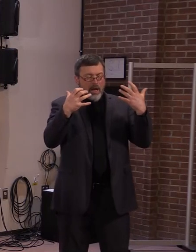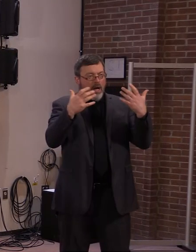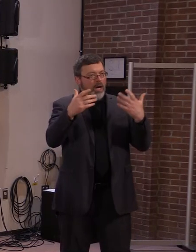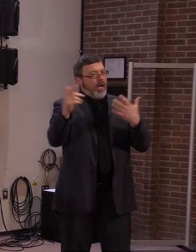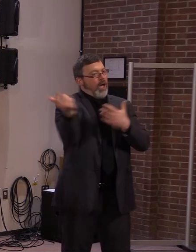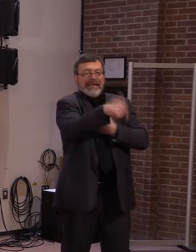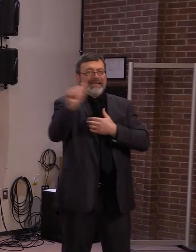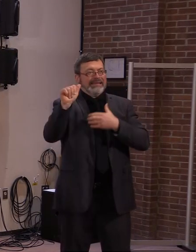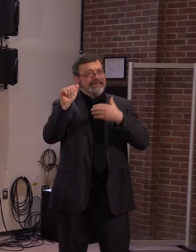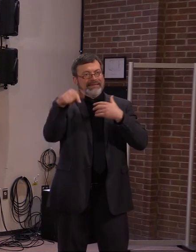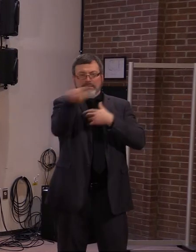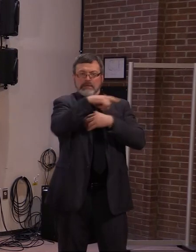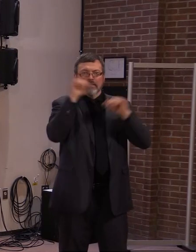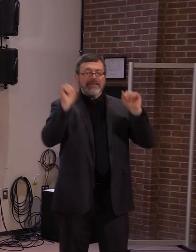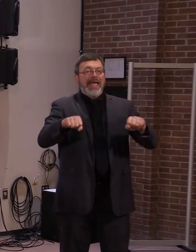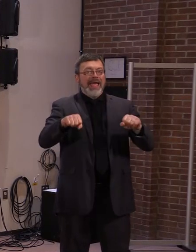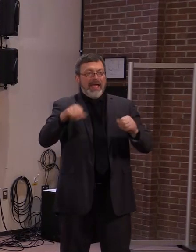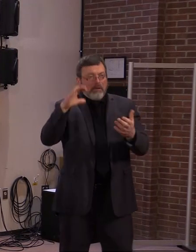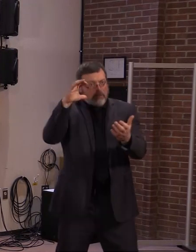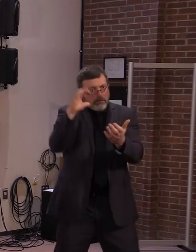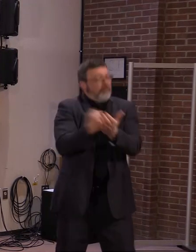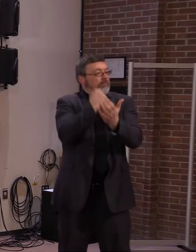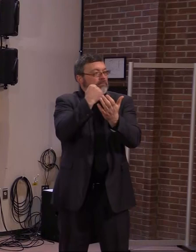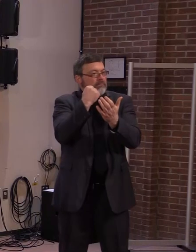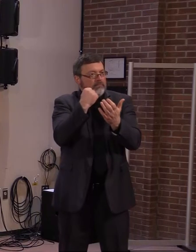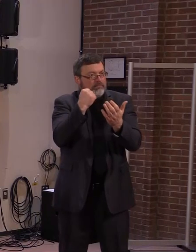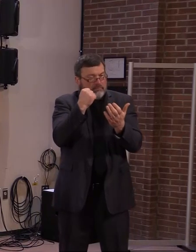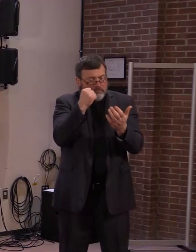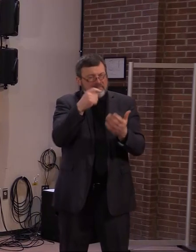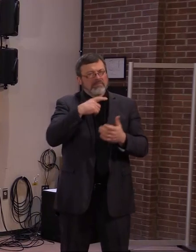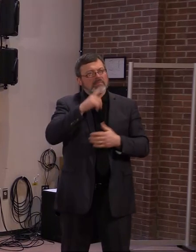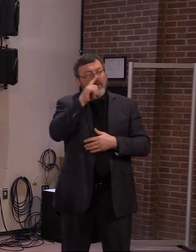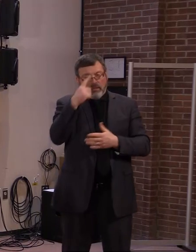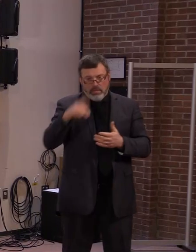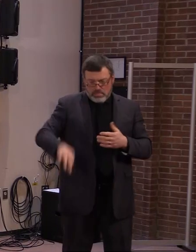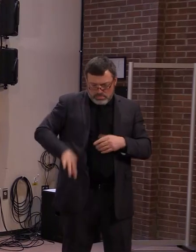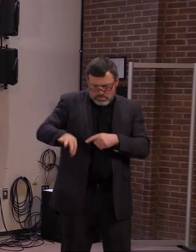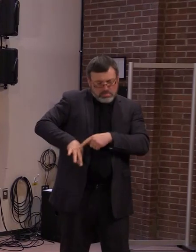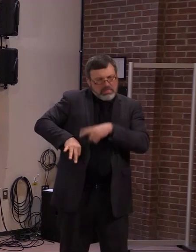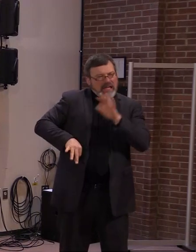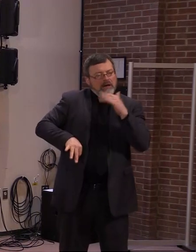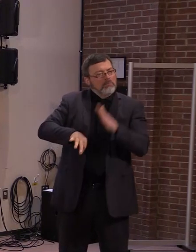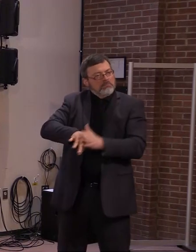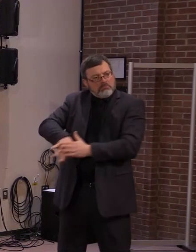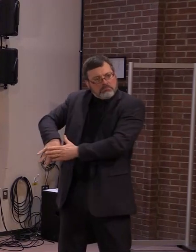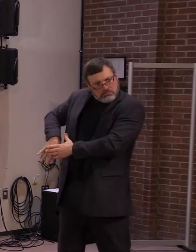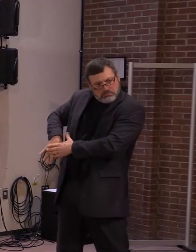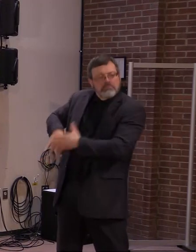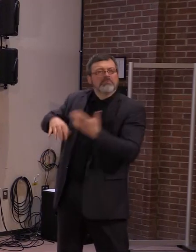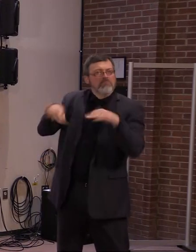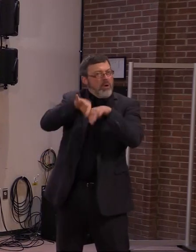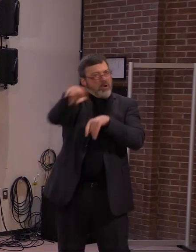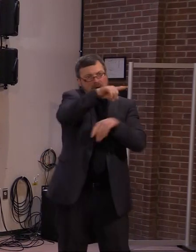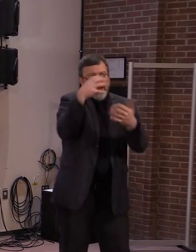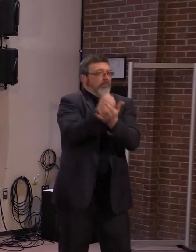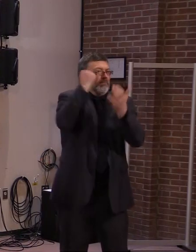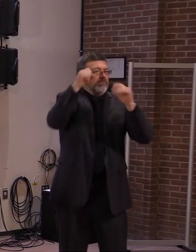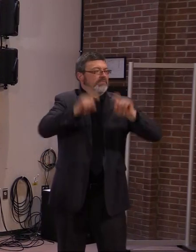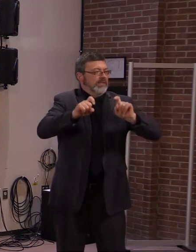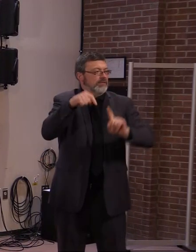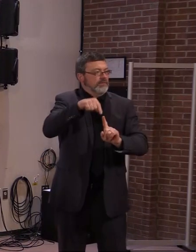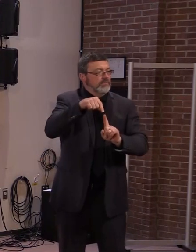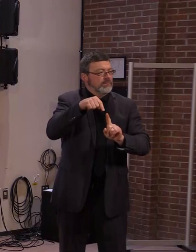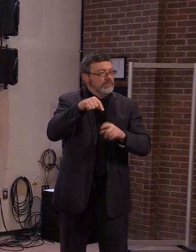paid for with no upfront costs. Again, just some patience as that is fully implemented, and then patience on the supply chain as